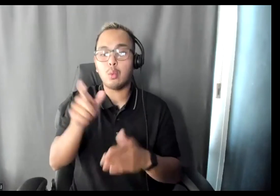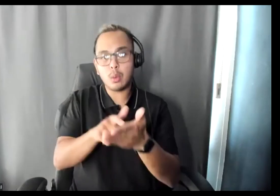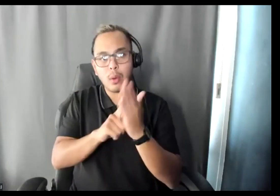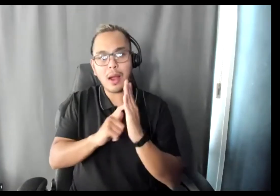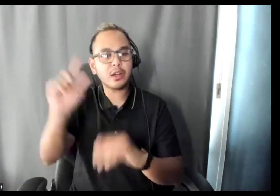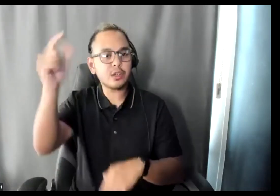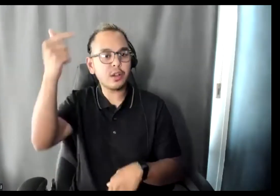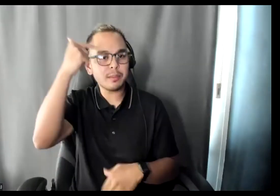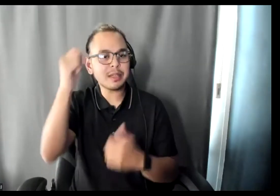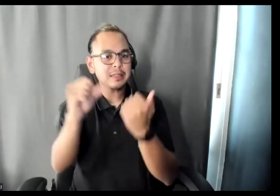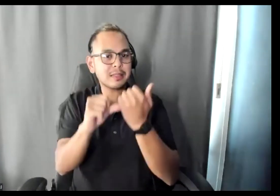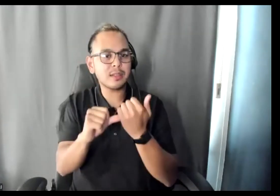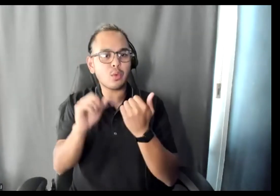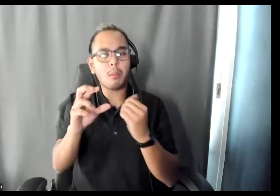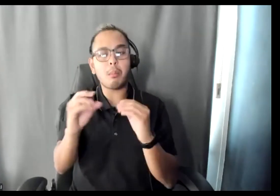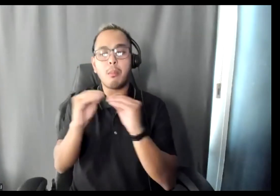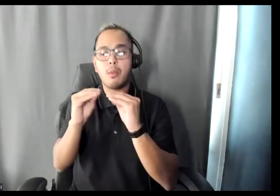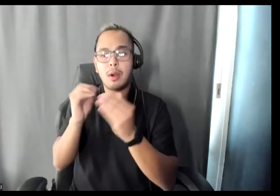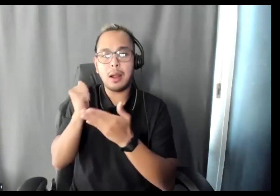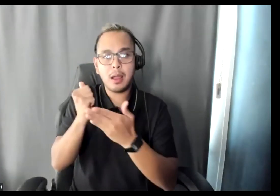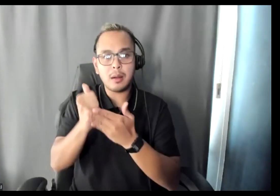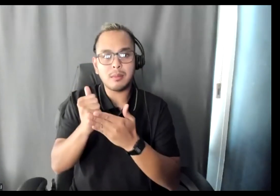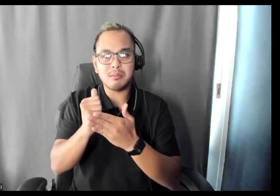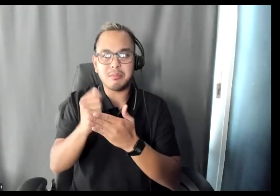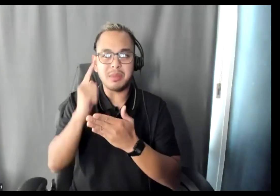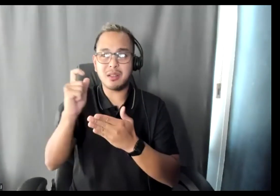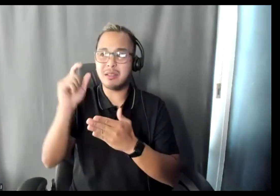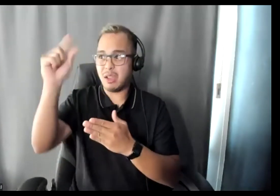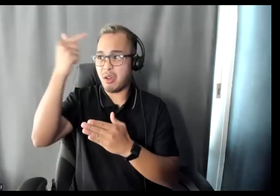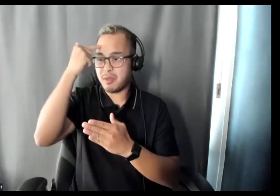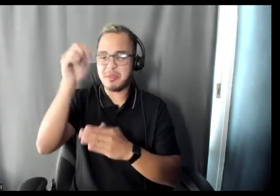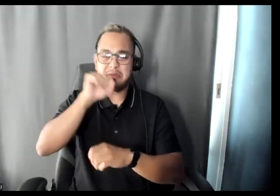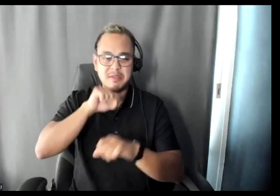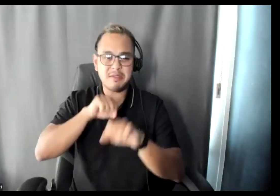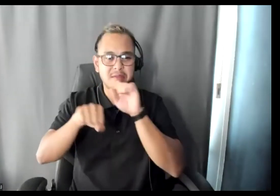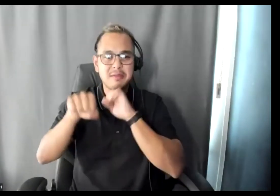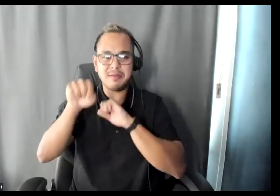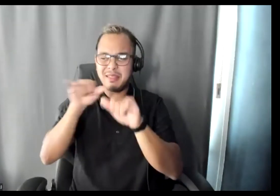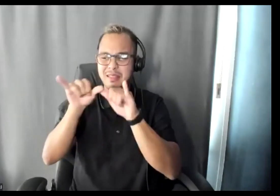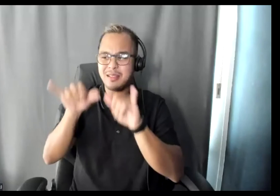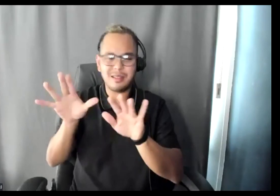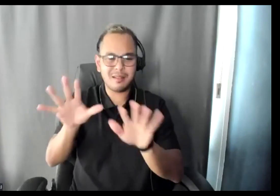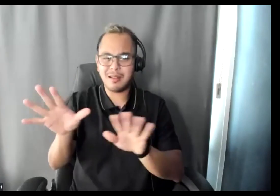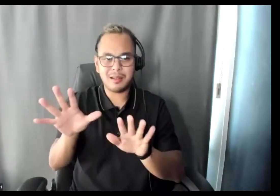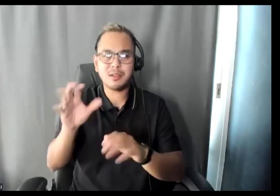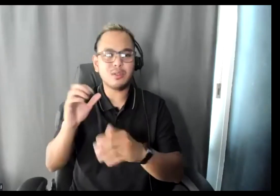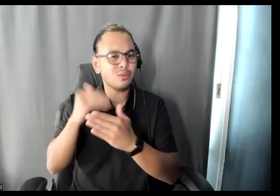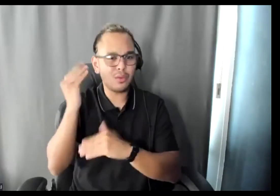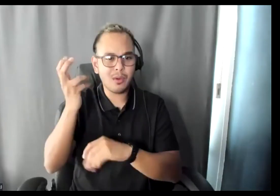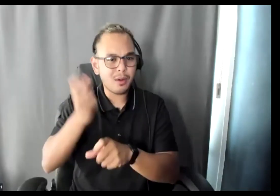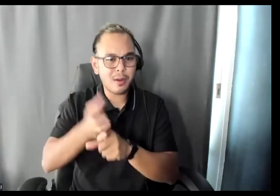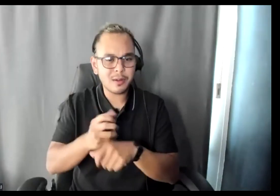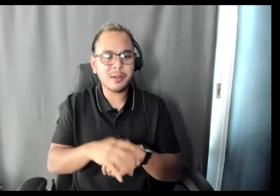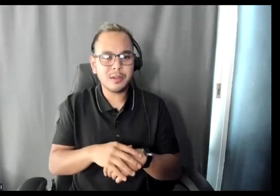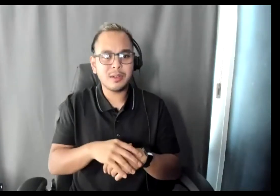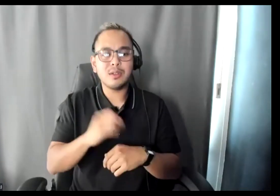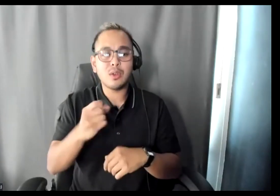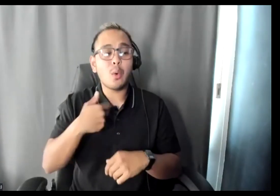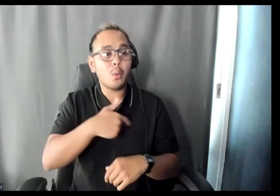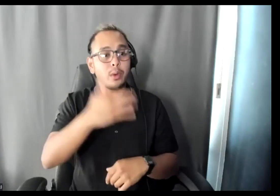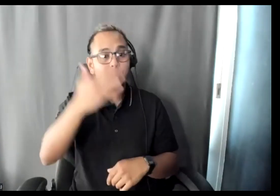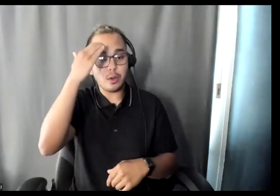some extra help to navigate a very bureaucratic system. We know that the pro-government pragmatists, for example, are very,